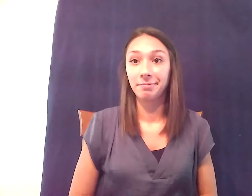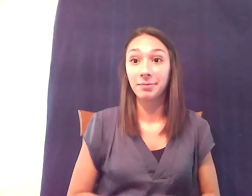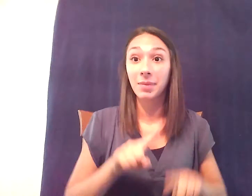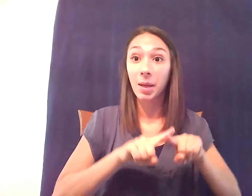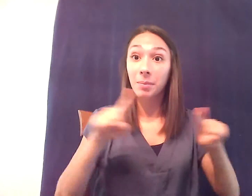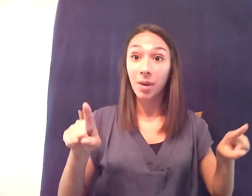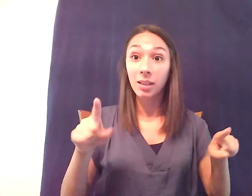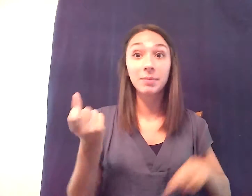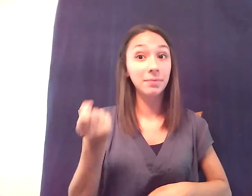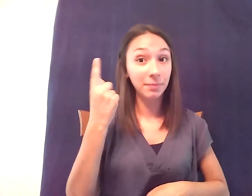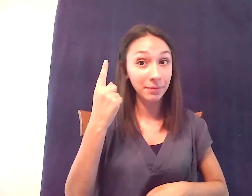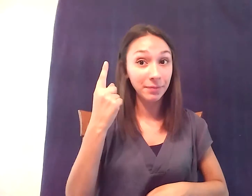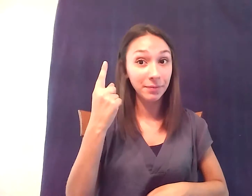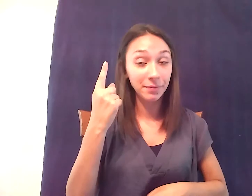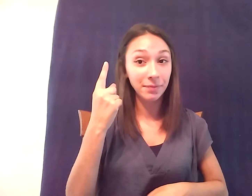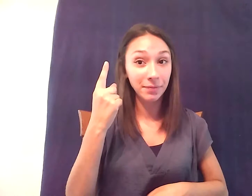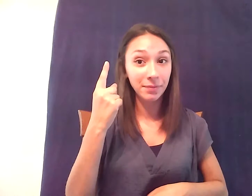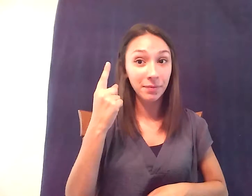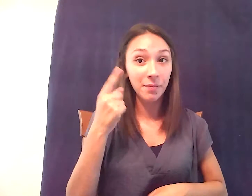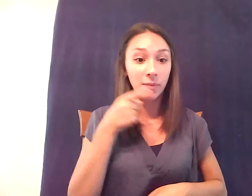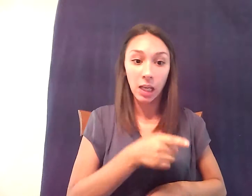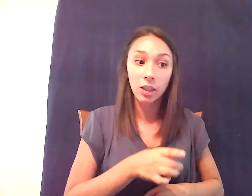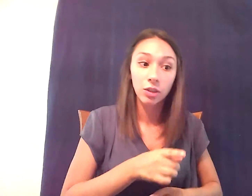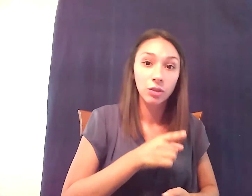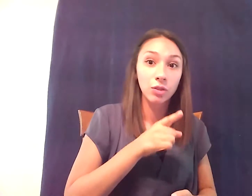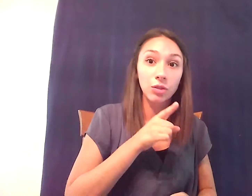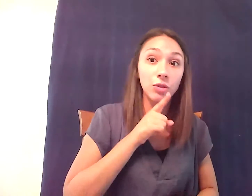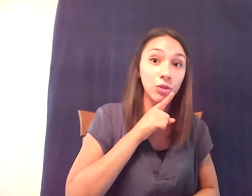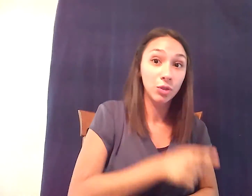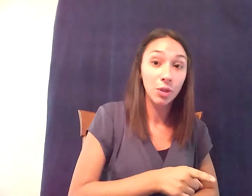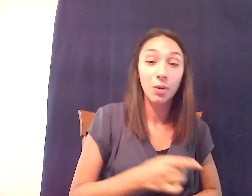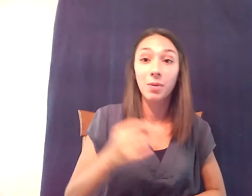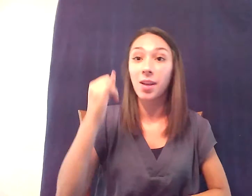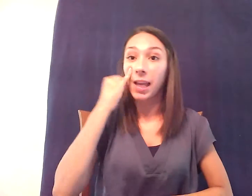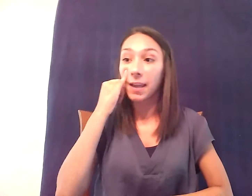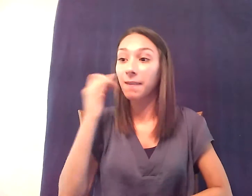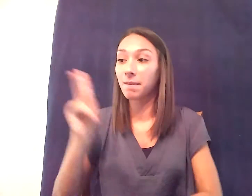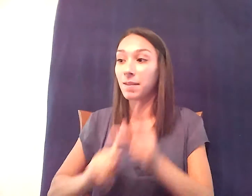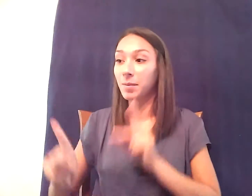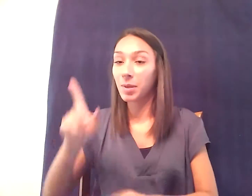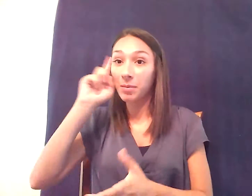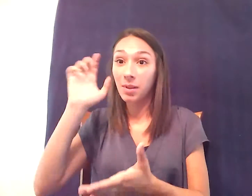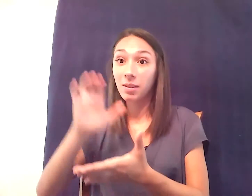only true for the people who also believed that stress is harmful for your health.